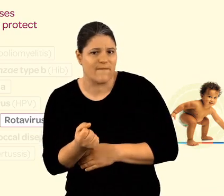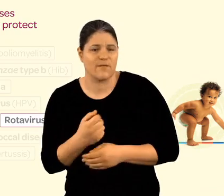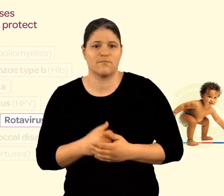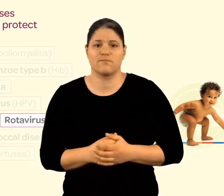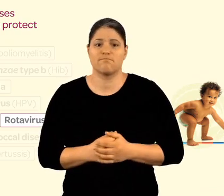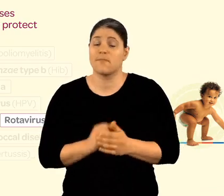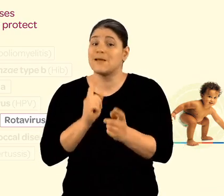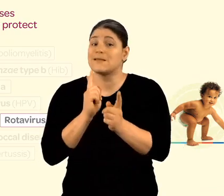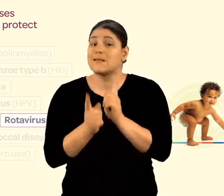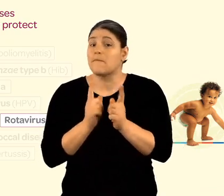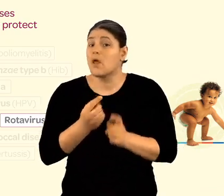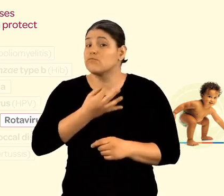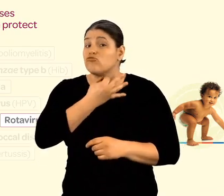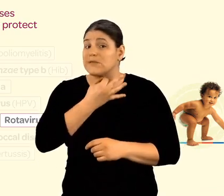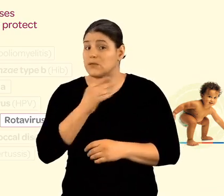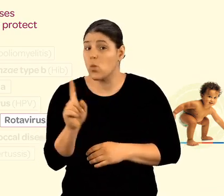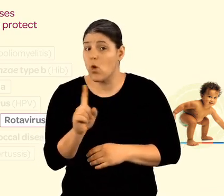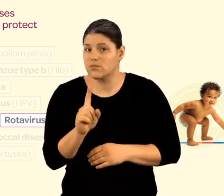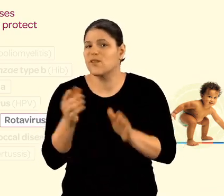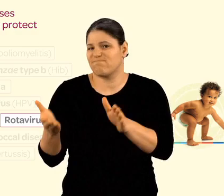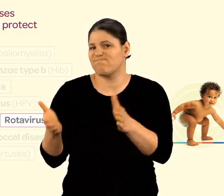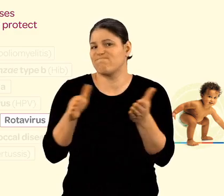death. Young babies are most at risk.